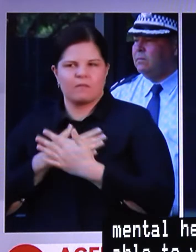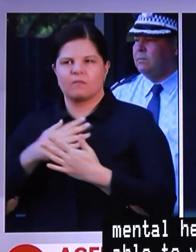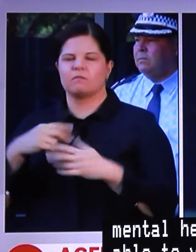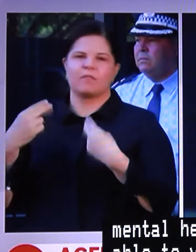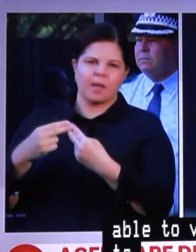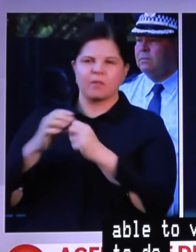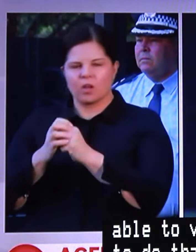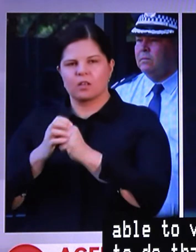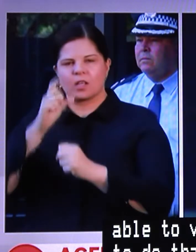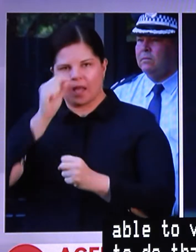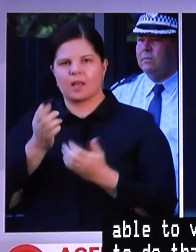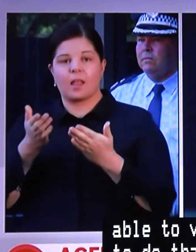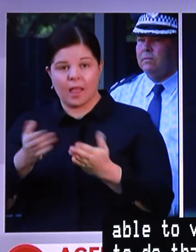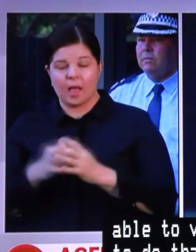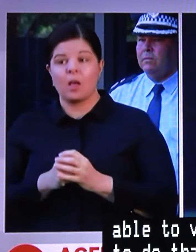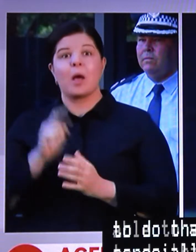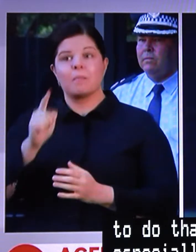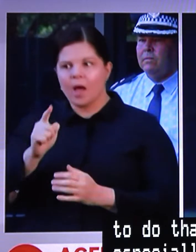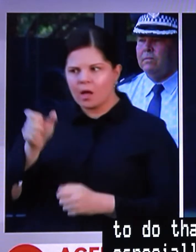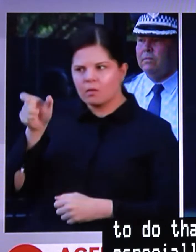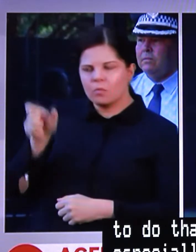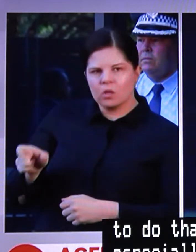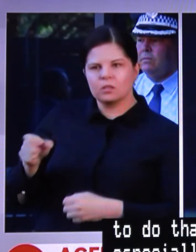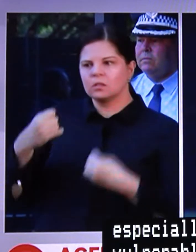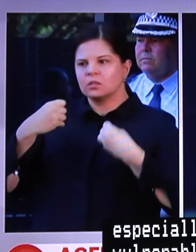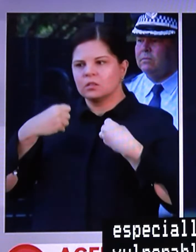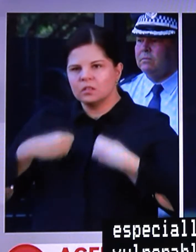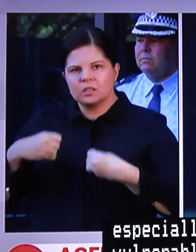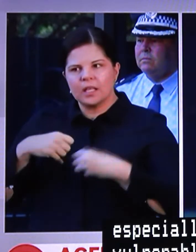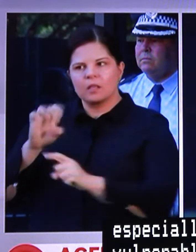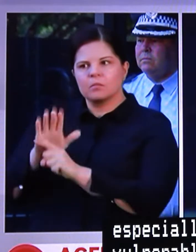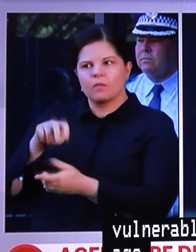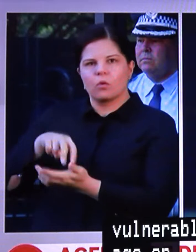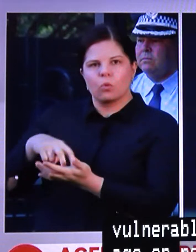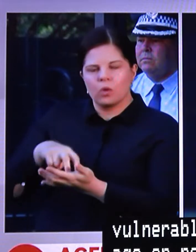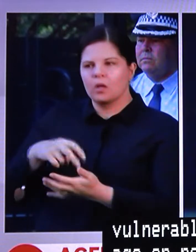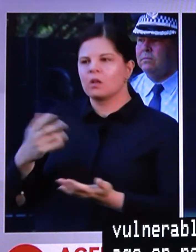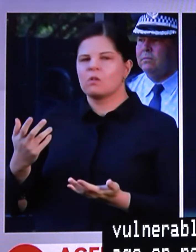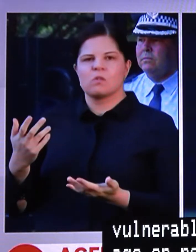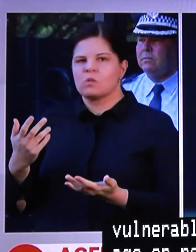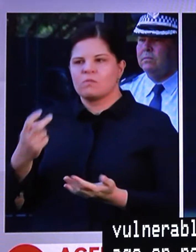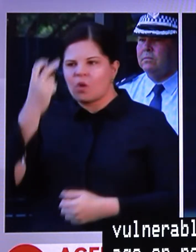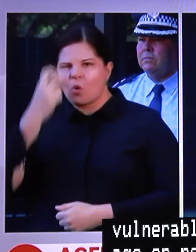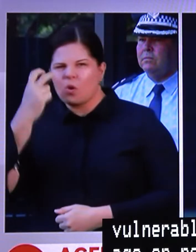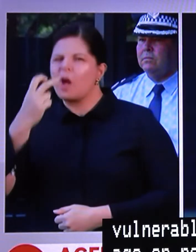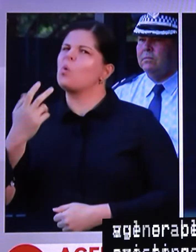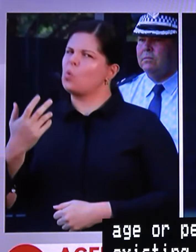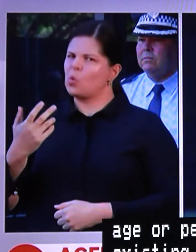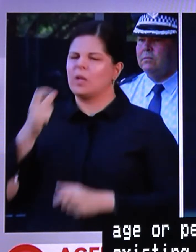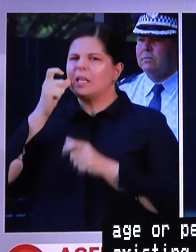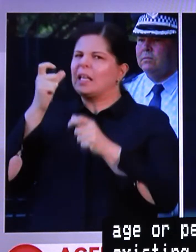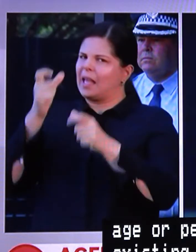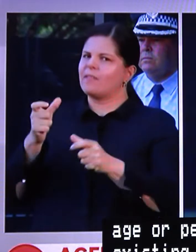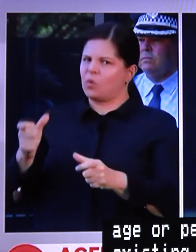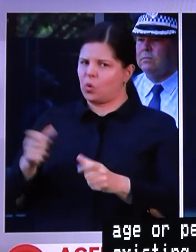with vulnerable people, people of a certain age, or people who might have an existing underlying health issue. And please have those conversations before you go to